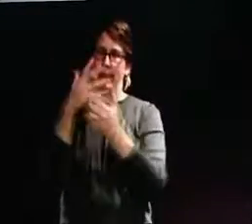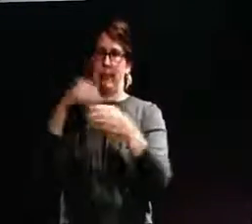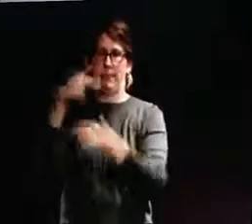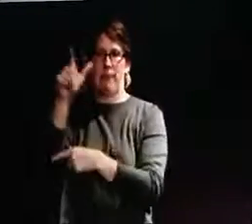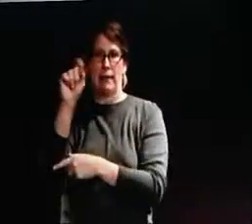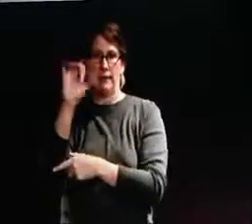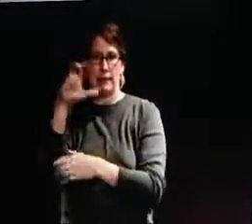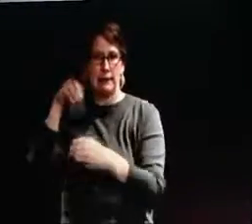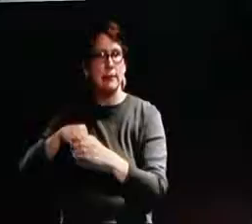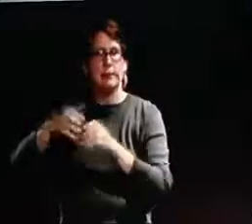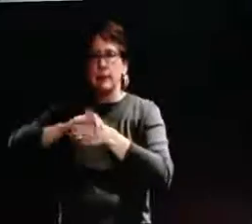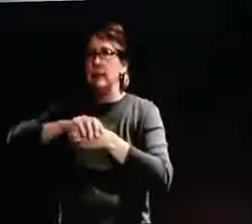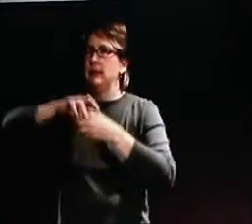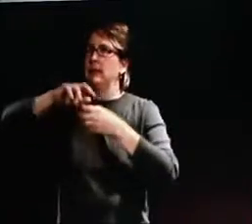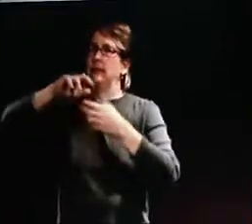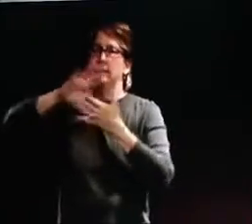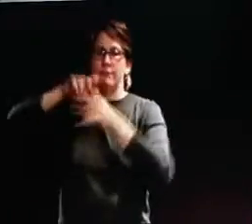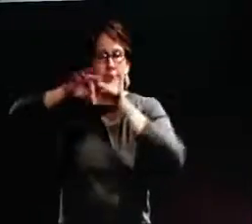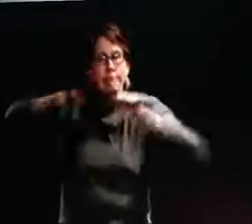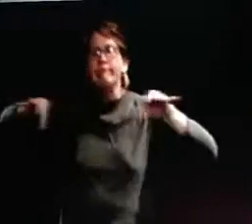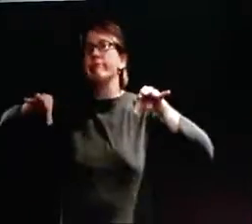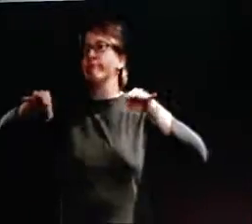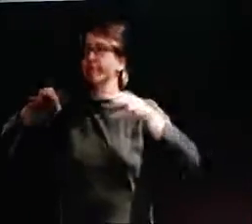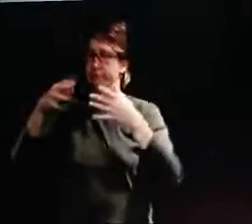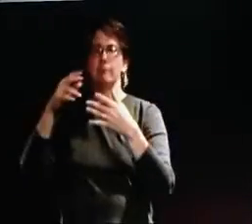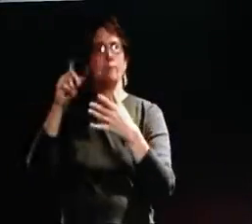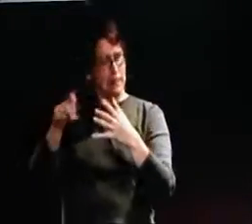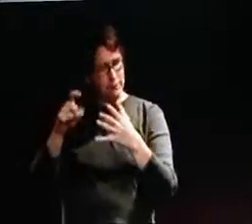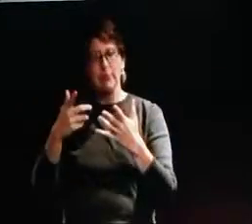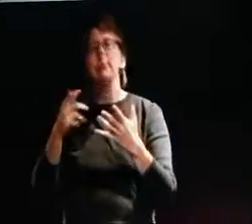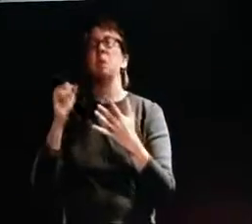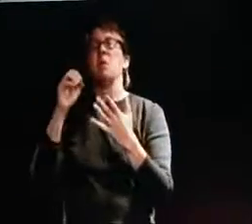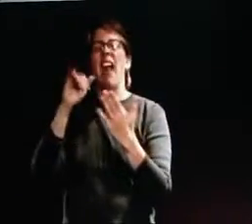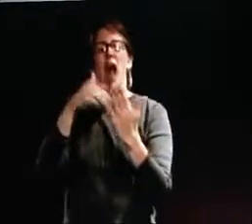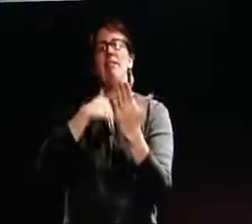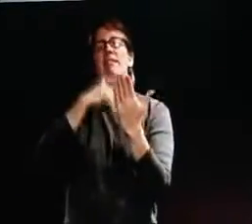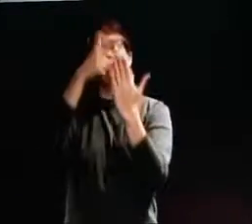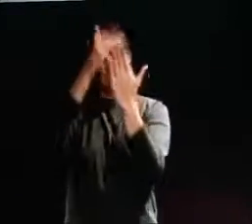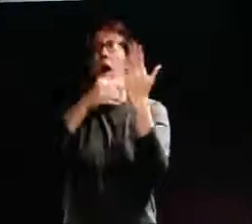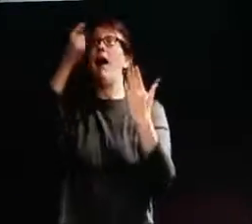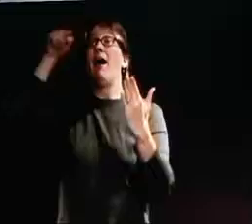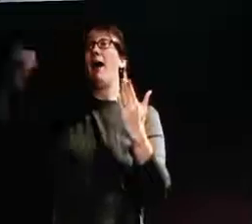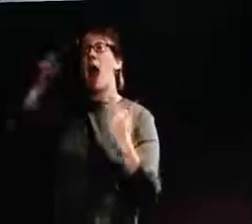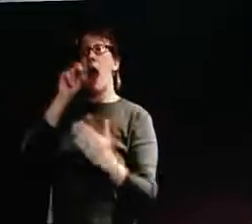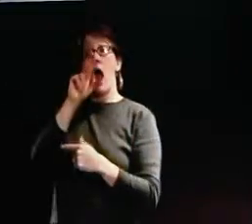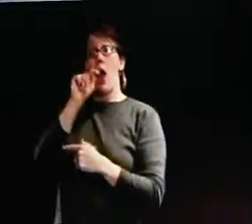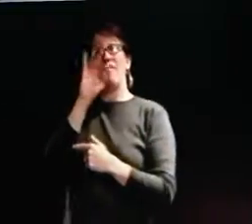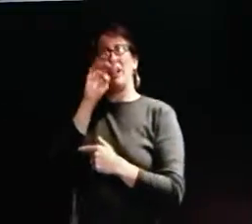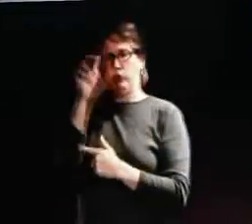They let you know that glass is prohibited in the boundary water canoe area. So they will plan, prepare,